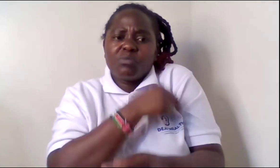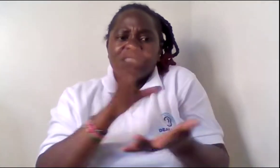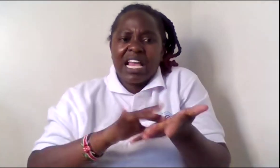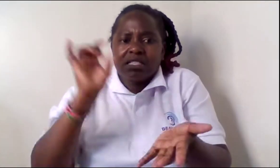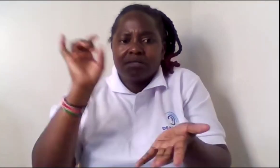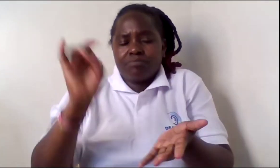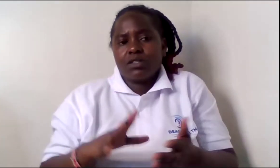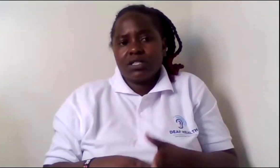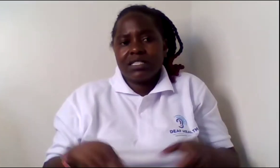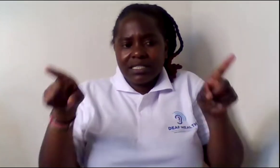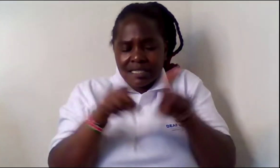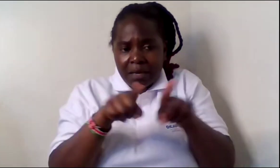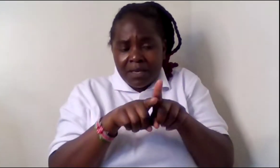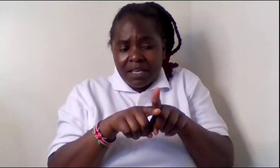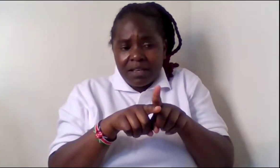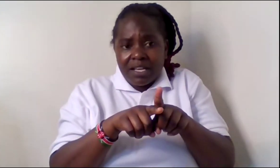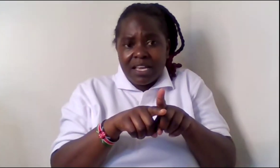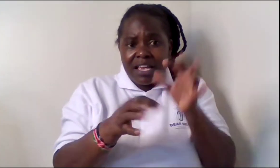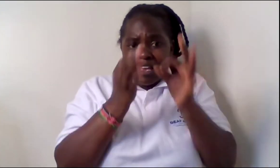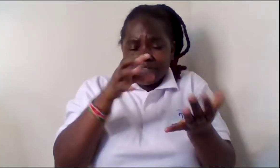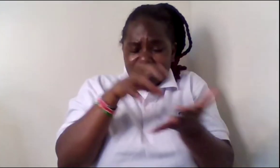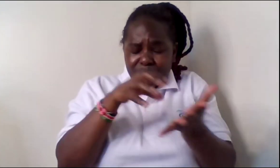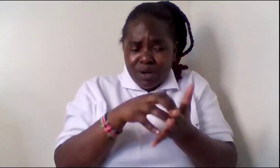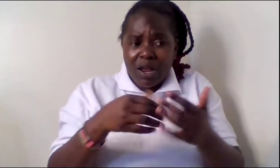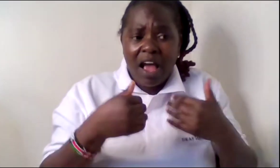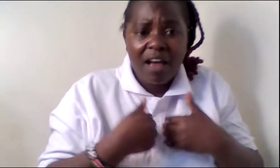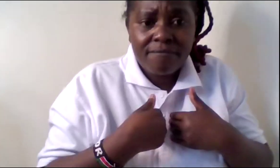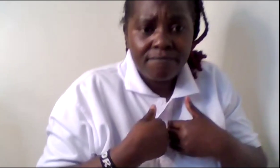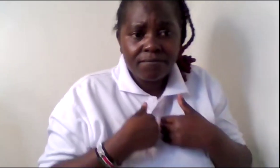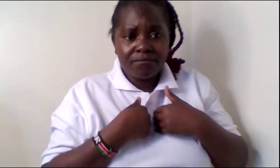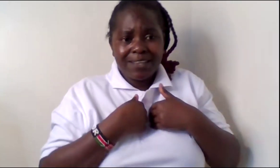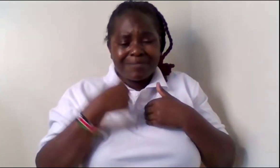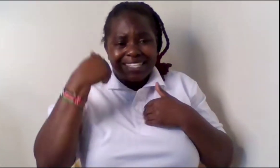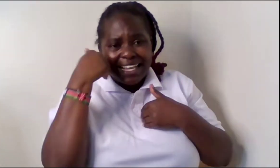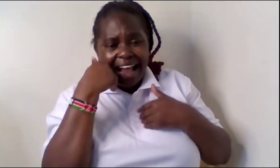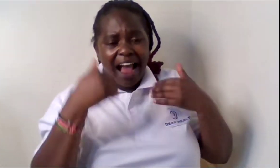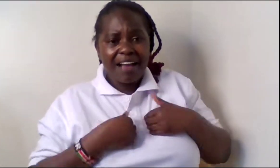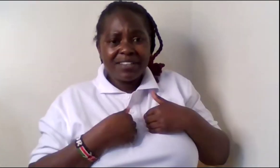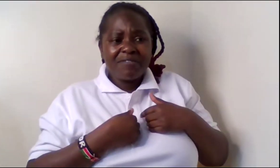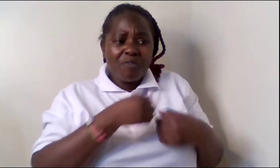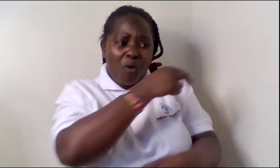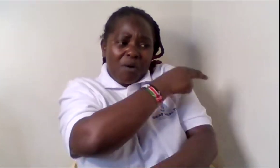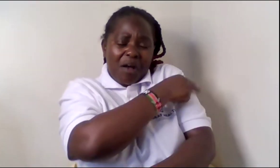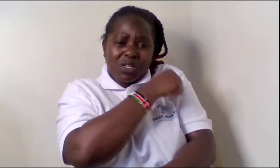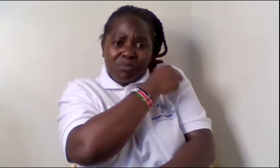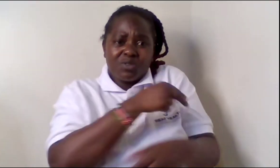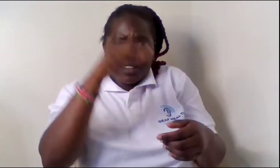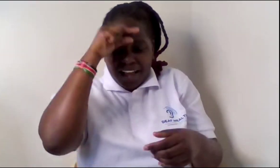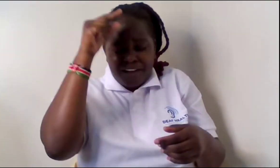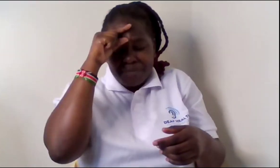in case any condition is caught, the cost of the medication will be different. So for now in Kenya,